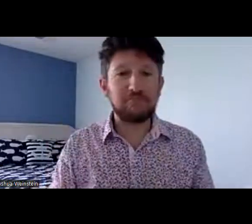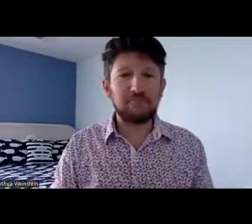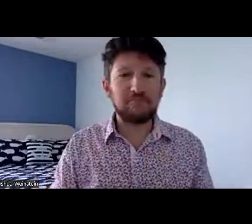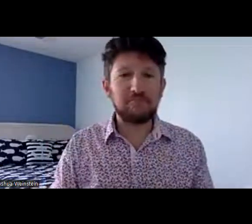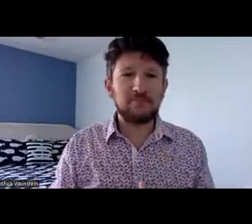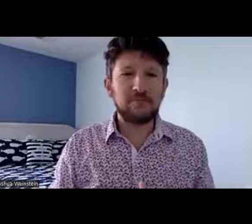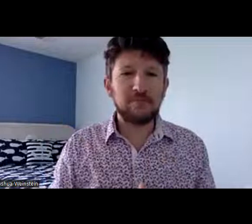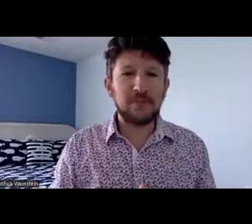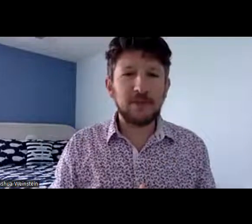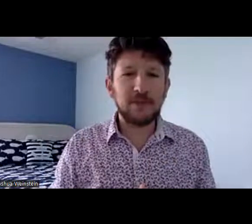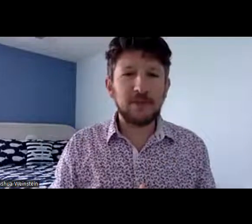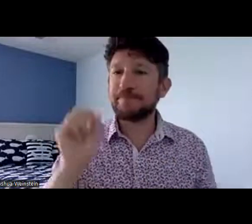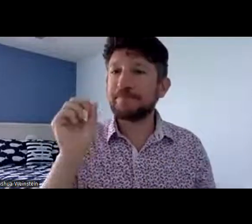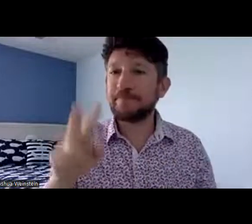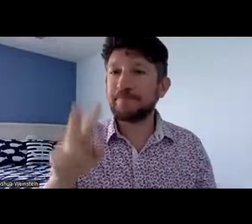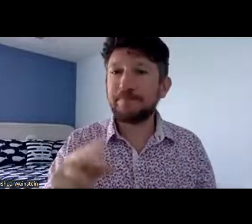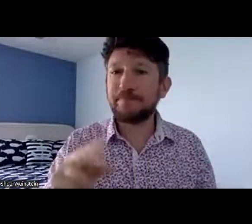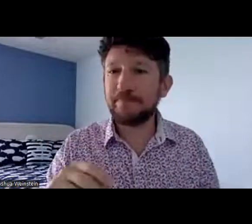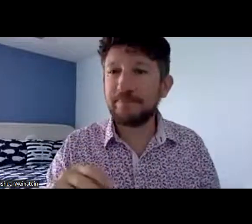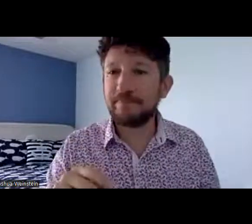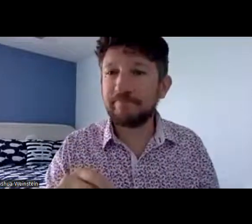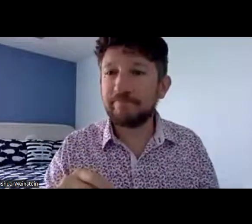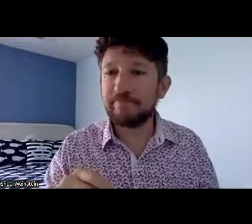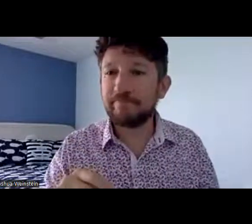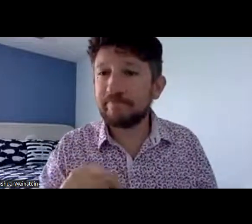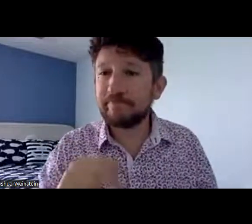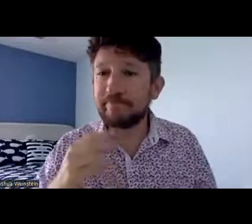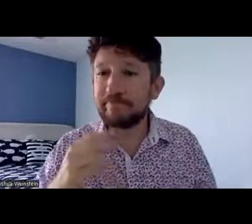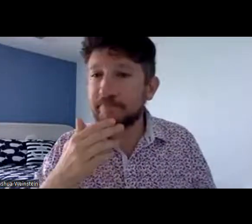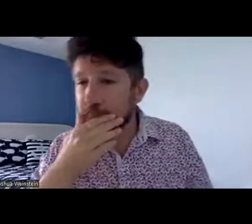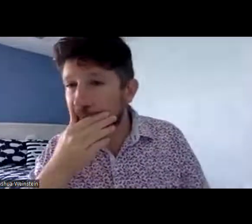So I hope that that's good. The interpreter is going to ask for just hold on a second.